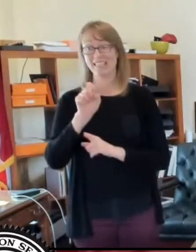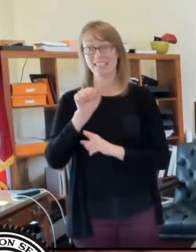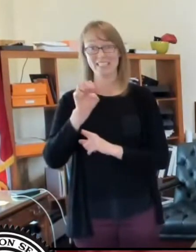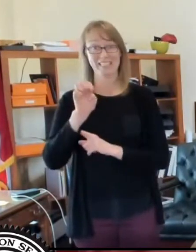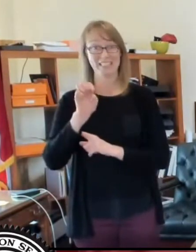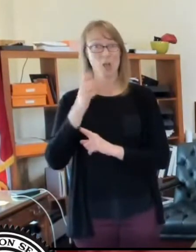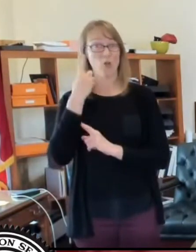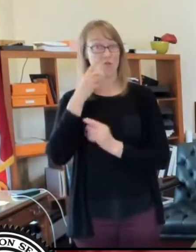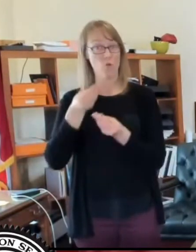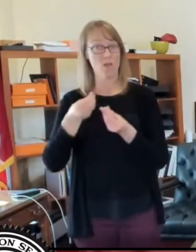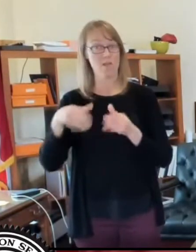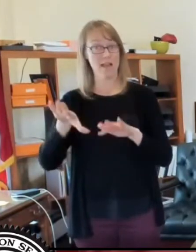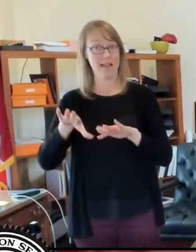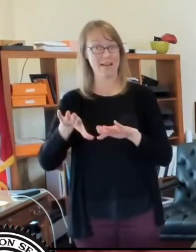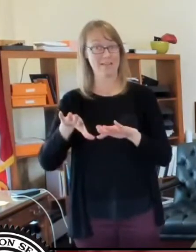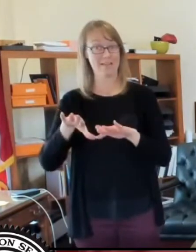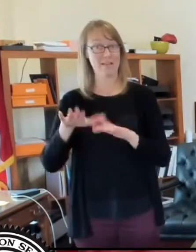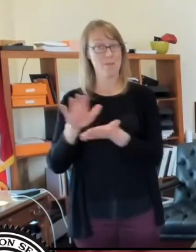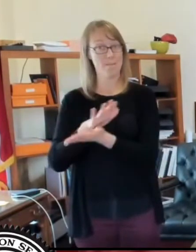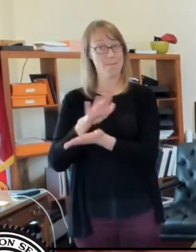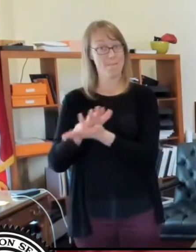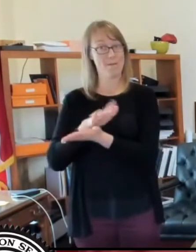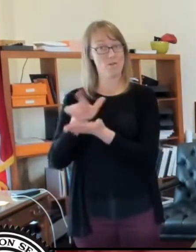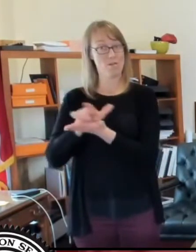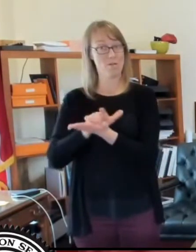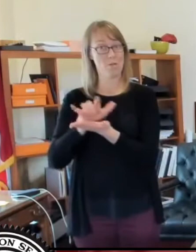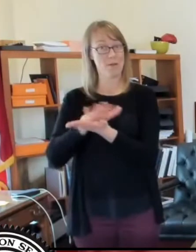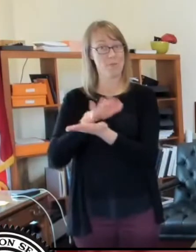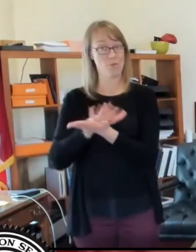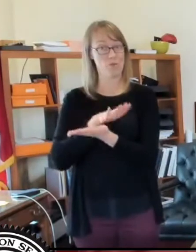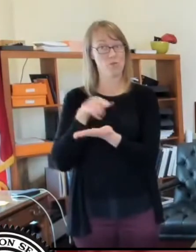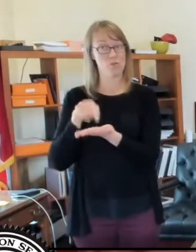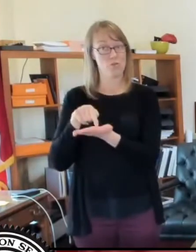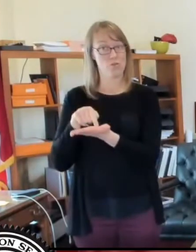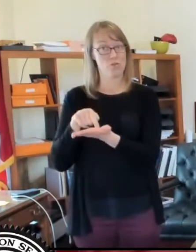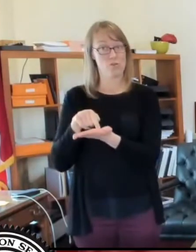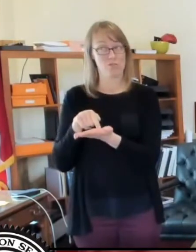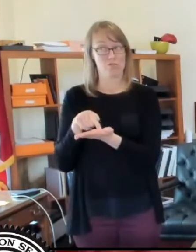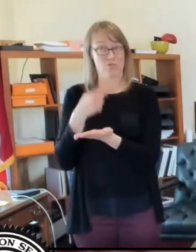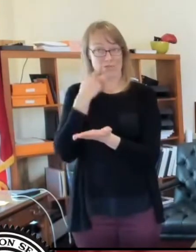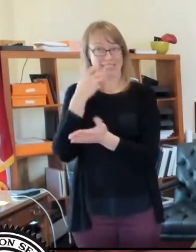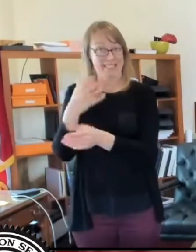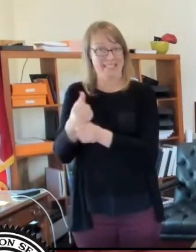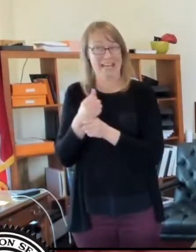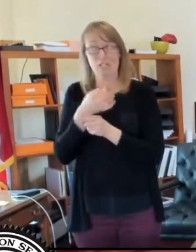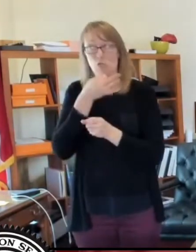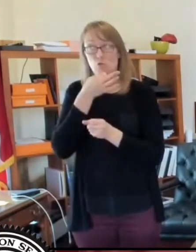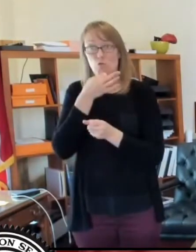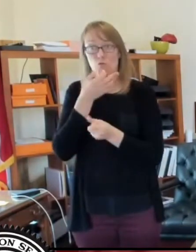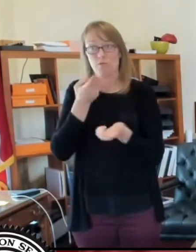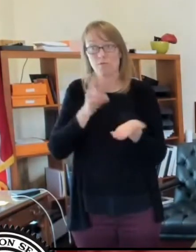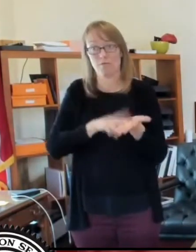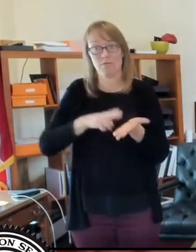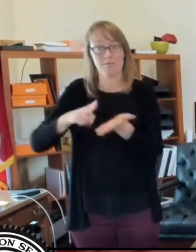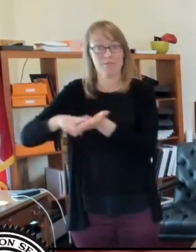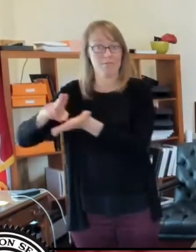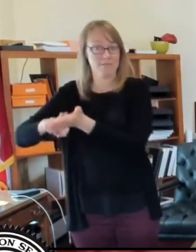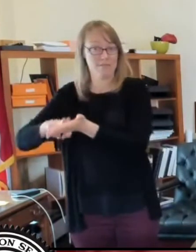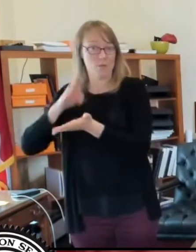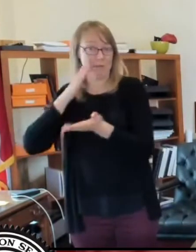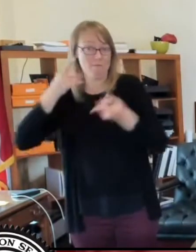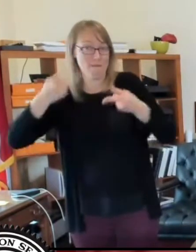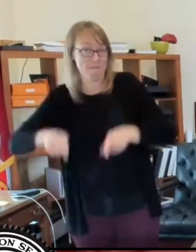lease to be signed in the next couple of days by the comptroller, all the parties. And then the